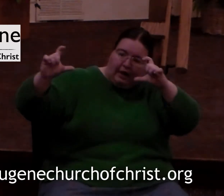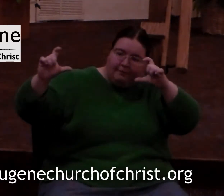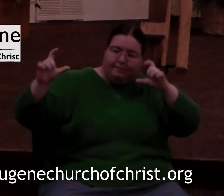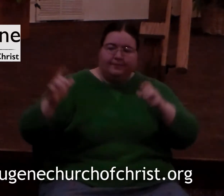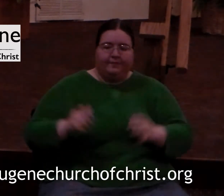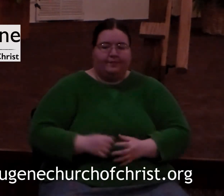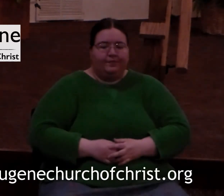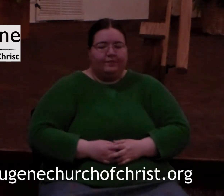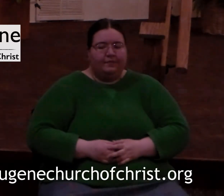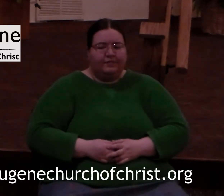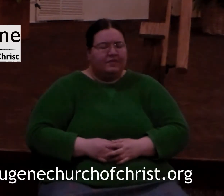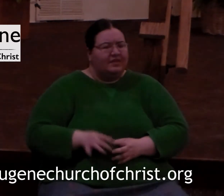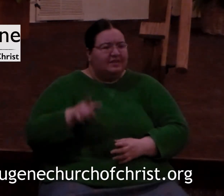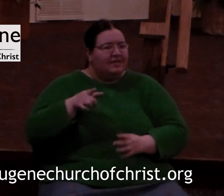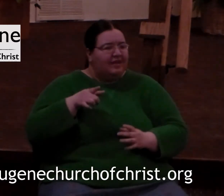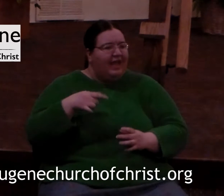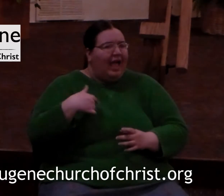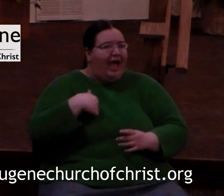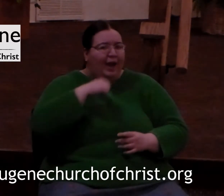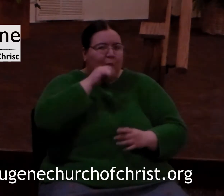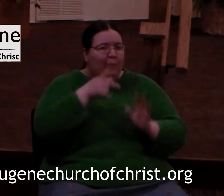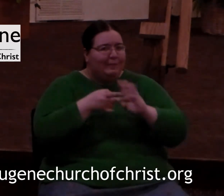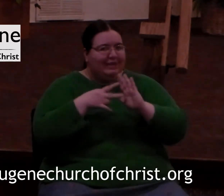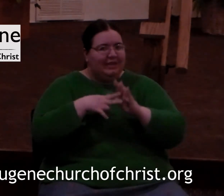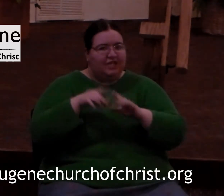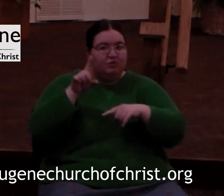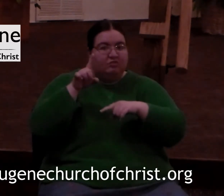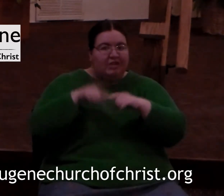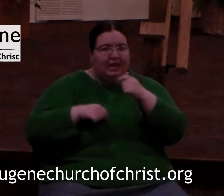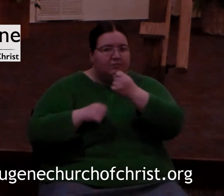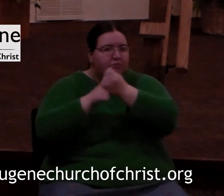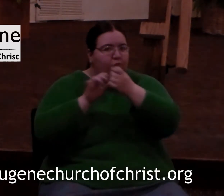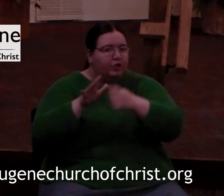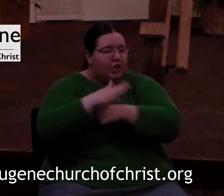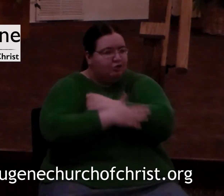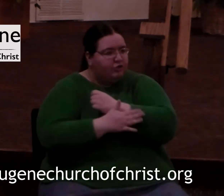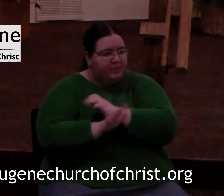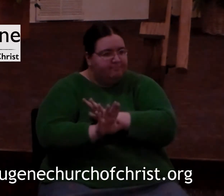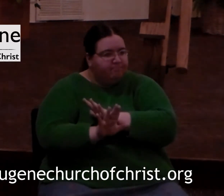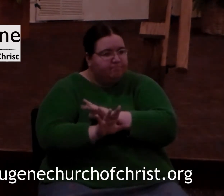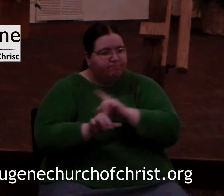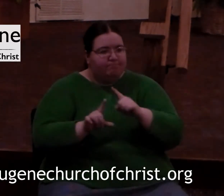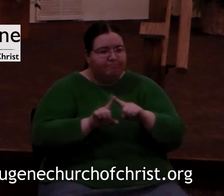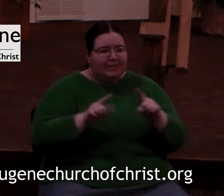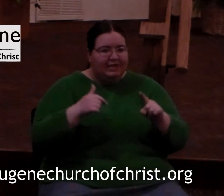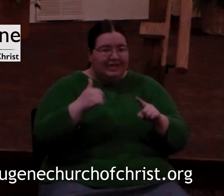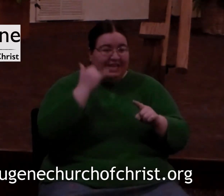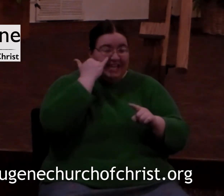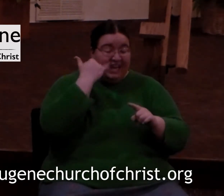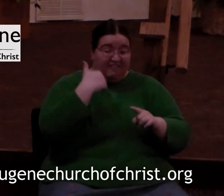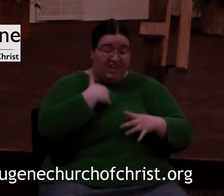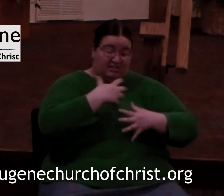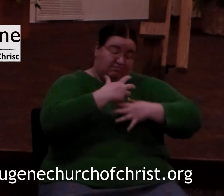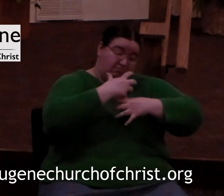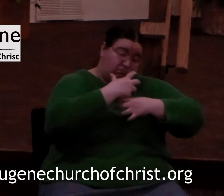either. But when that is the one place we place our trust above everything else, we have a problem.